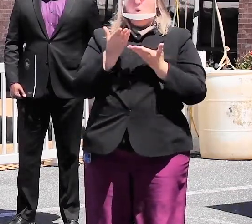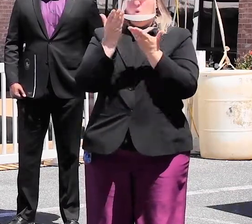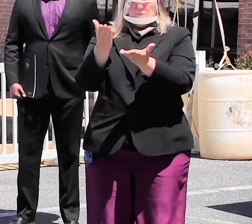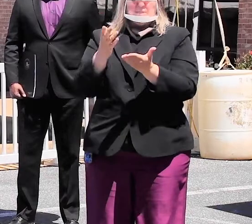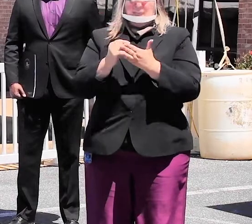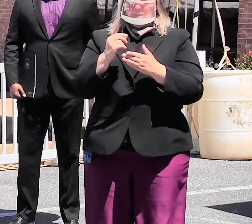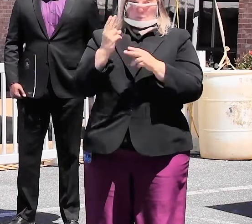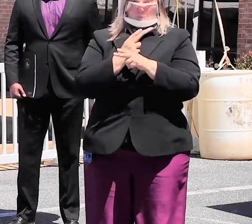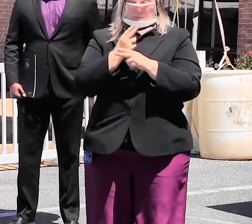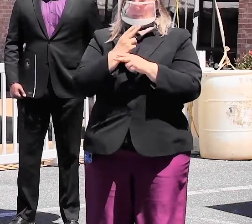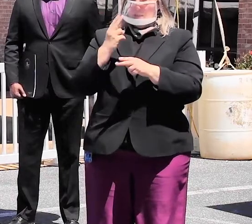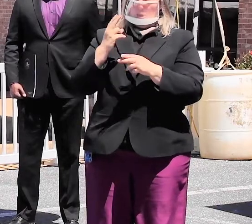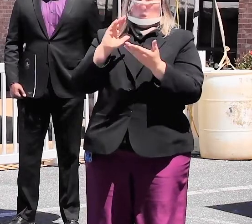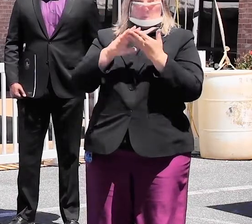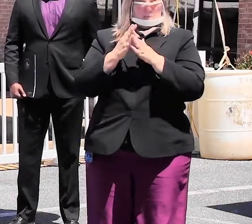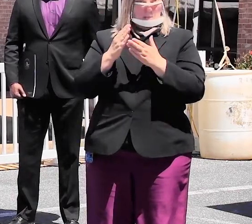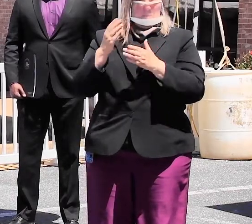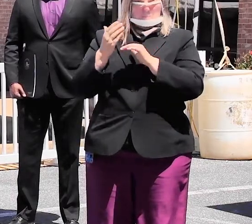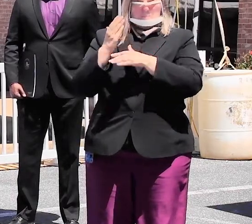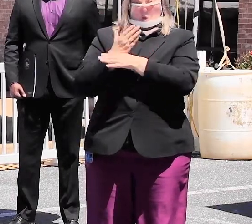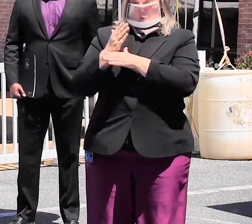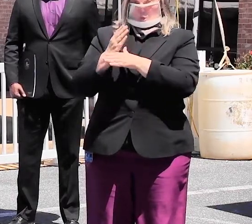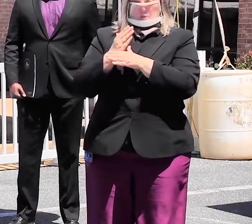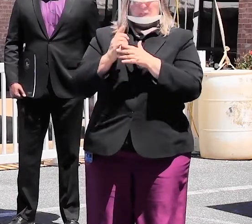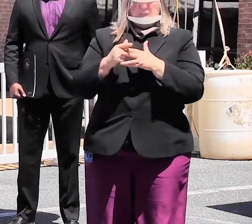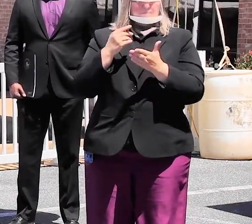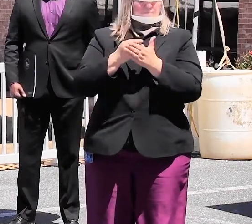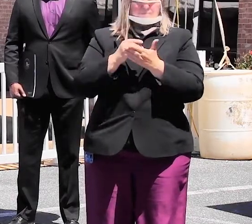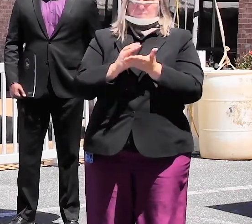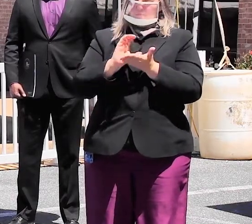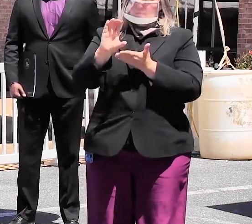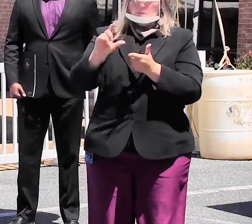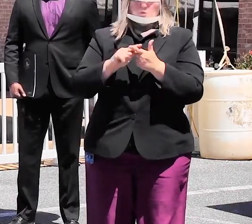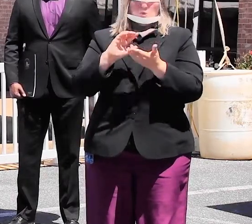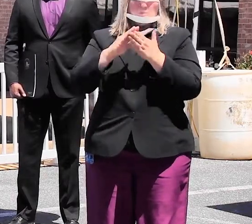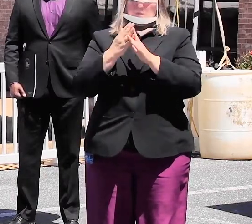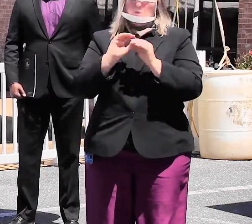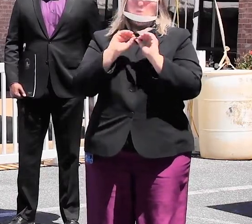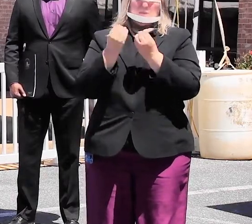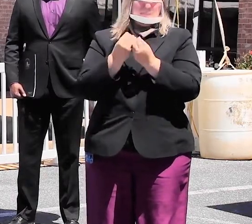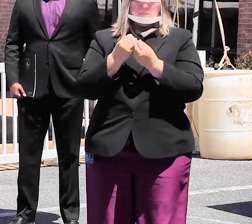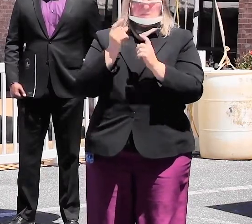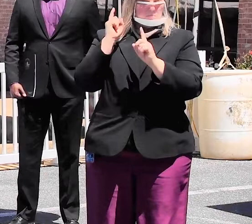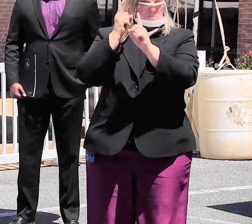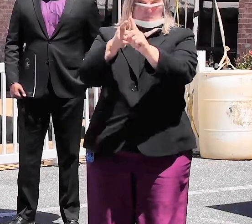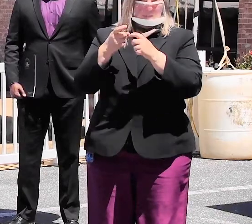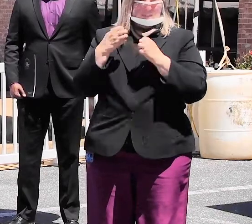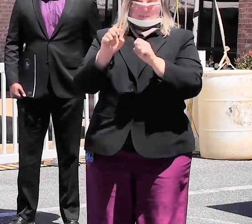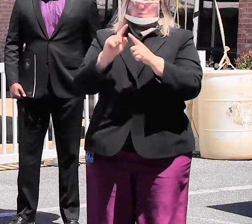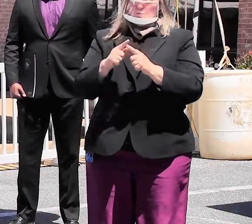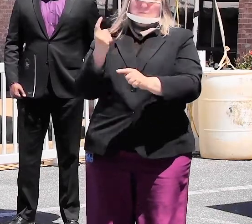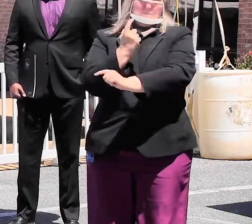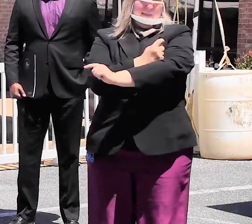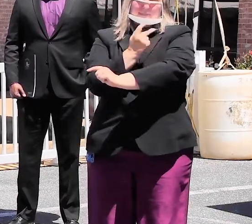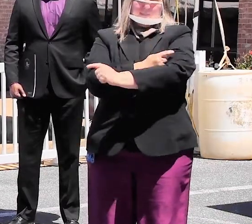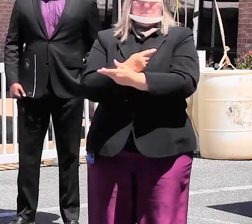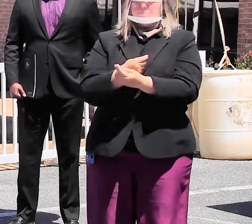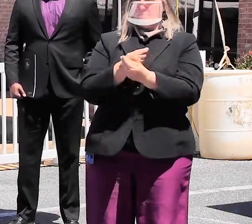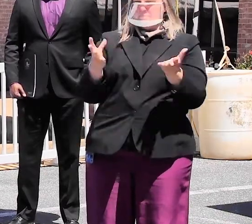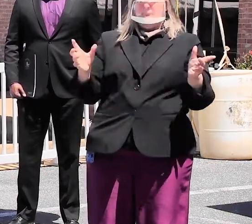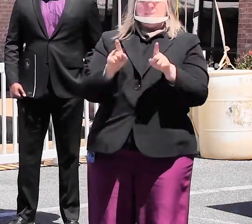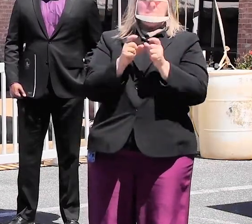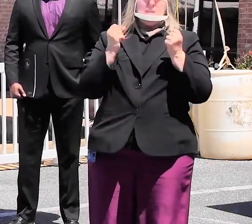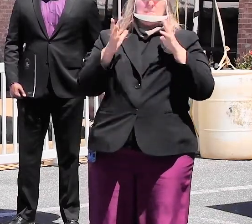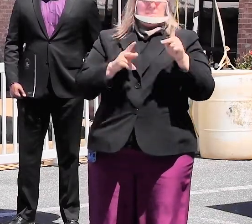utilization of community partnerships, and the funding of community organizations in an effort to vaccinate as many in our county